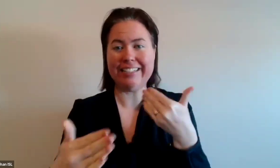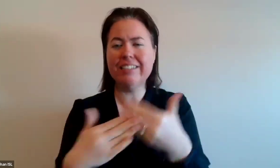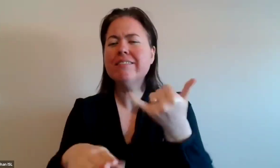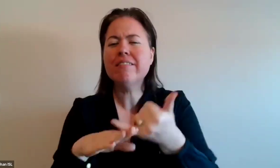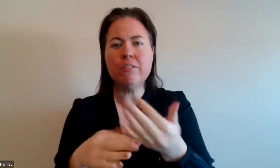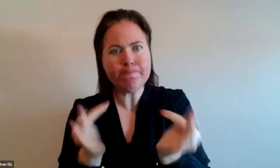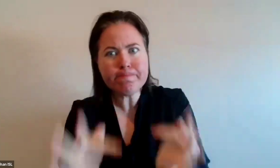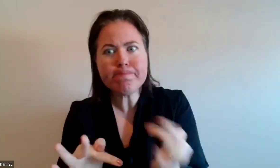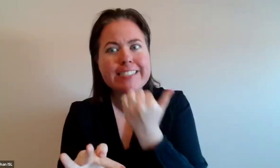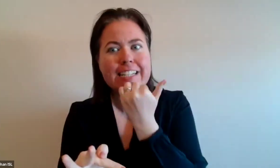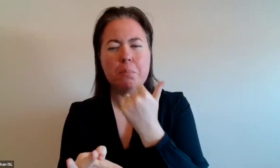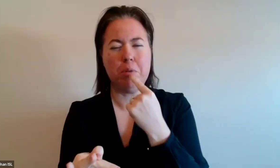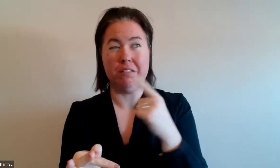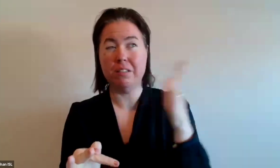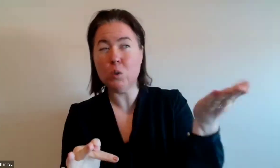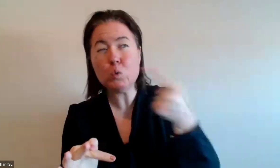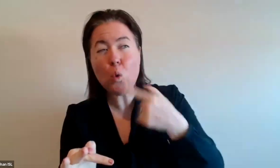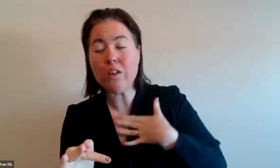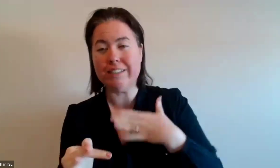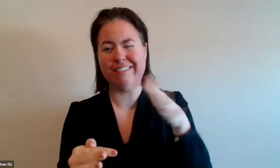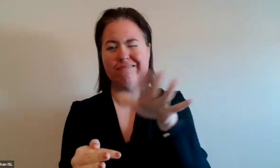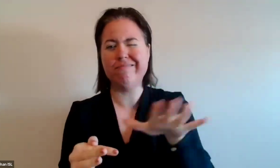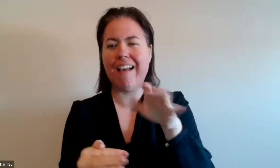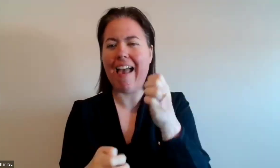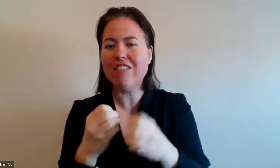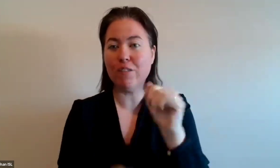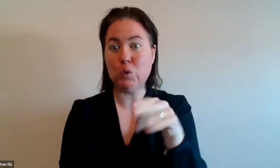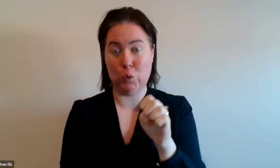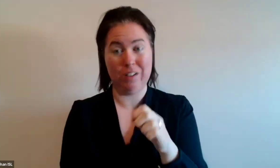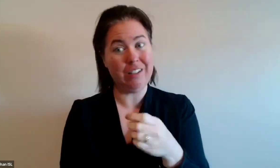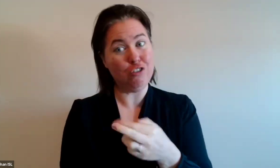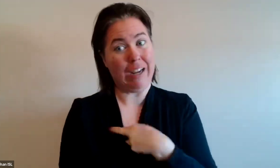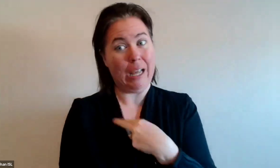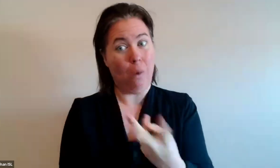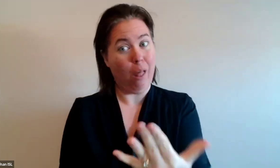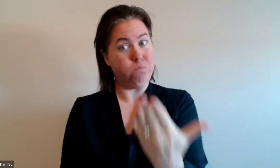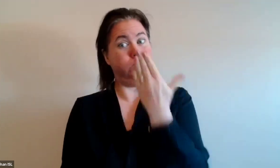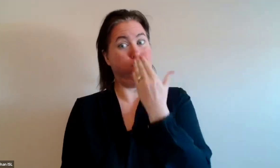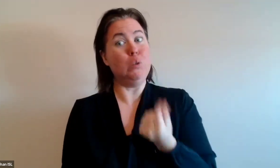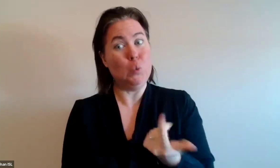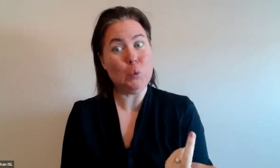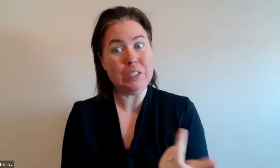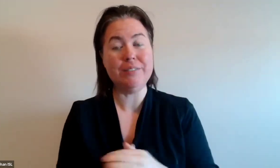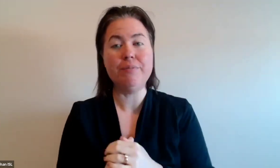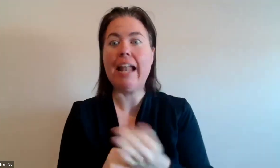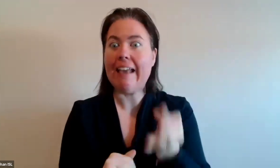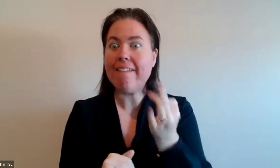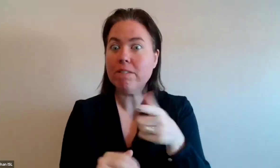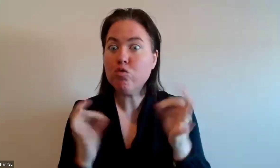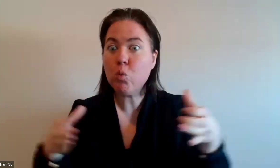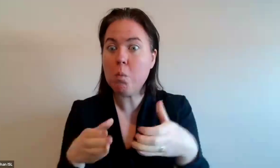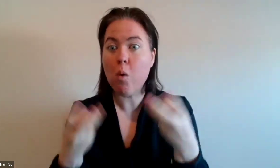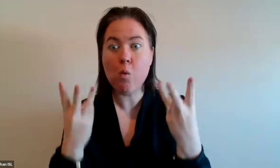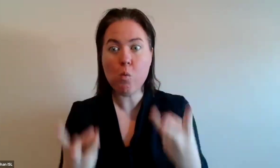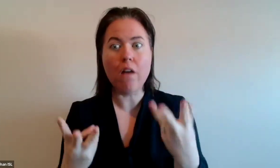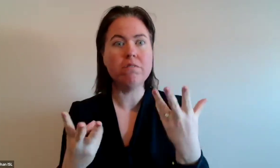final actual date of, but we have been told is the end of June, which is sooner than we think. And especially if groups want to gather